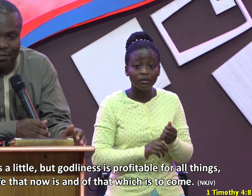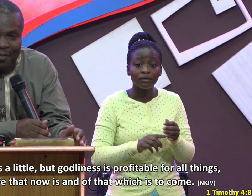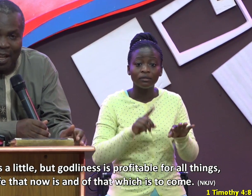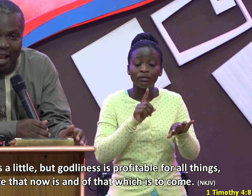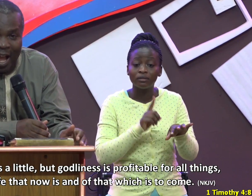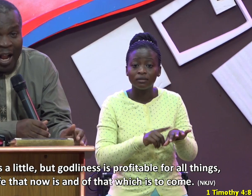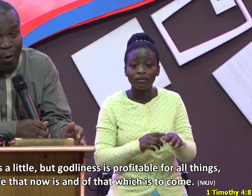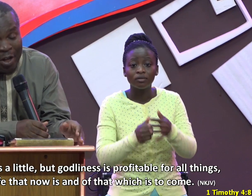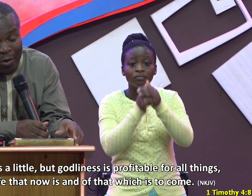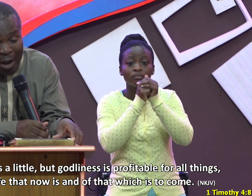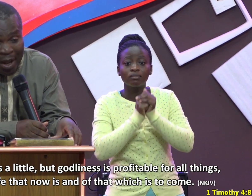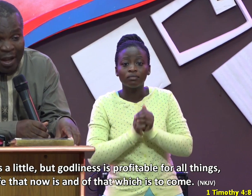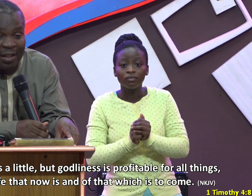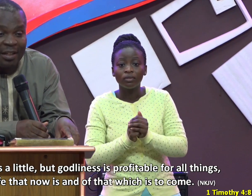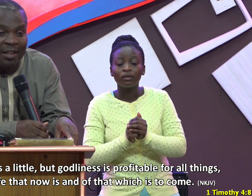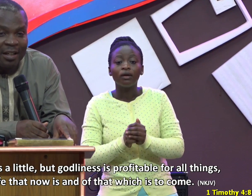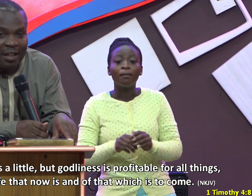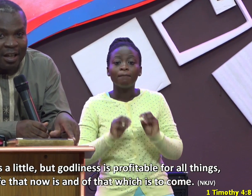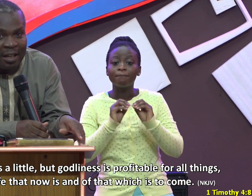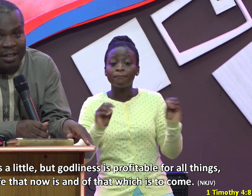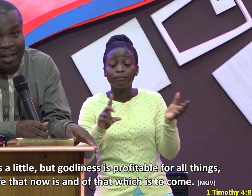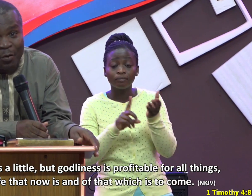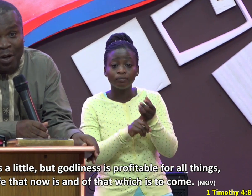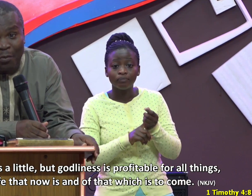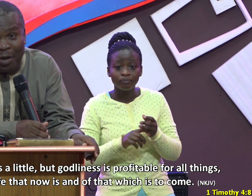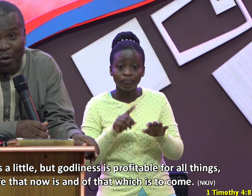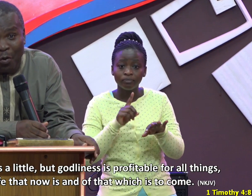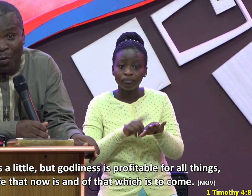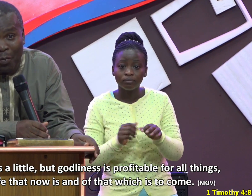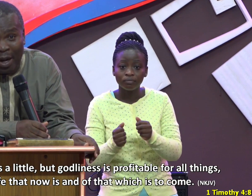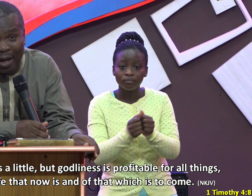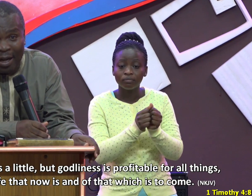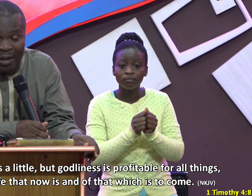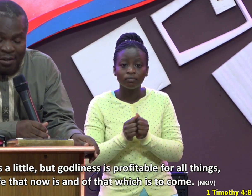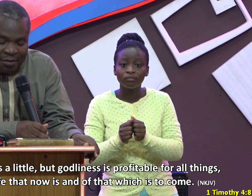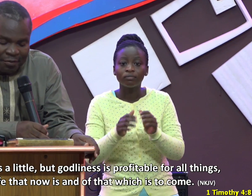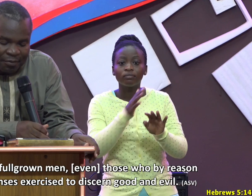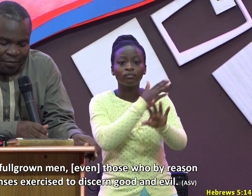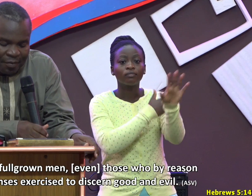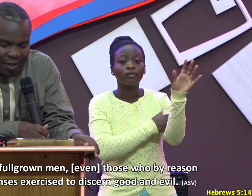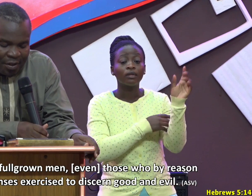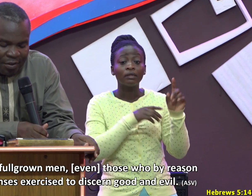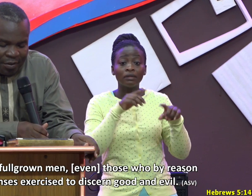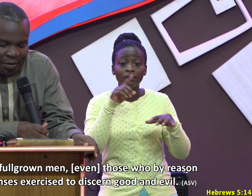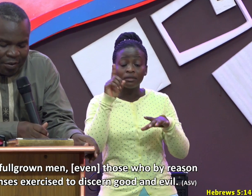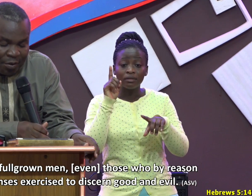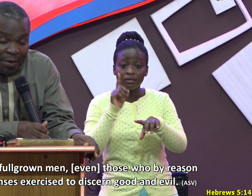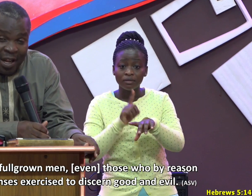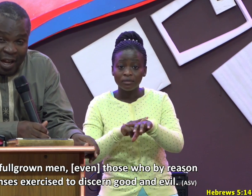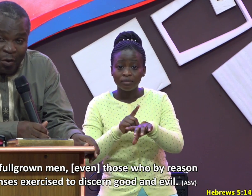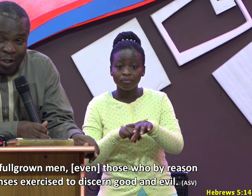not got any time, your time with God, a time comes when you become